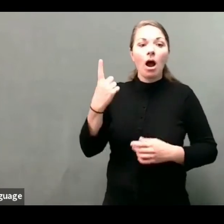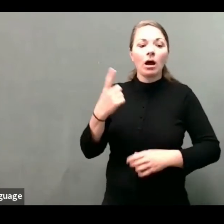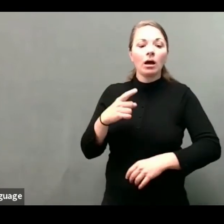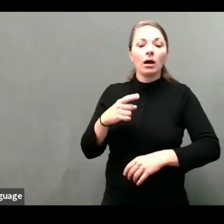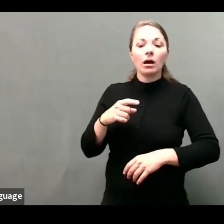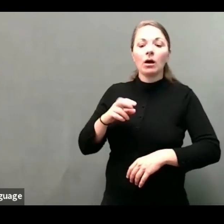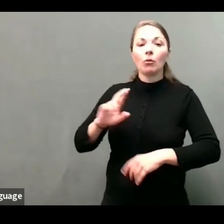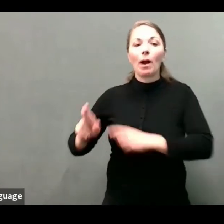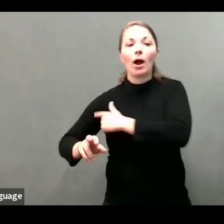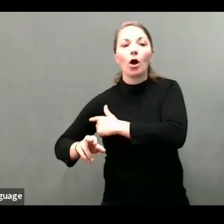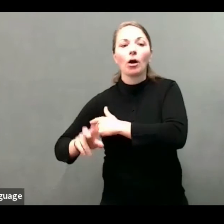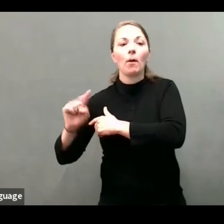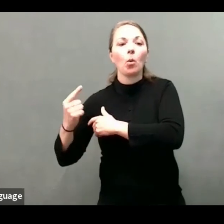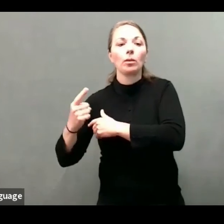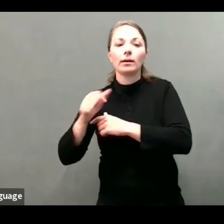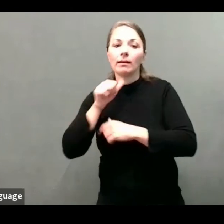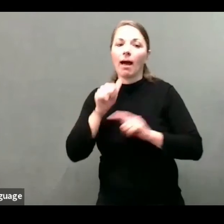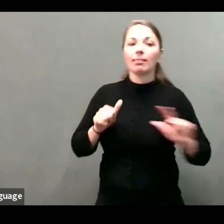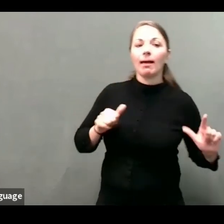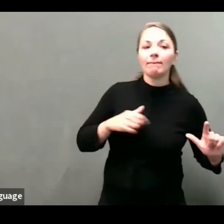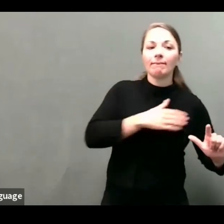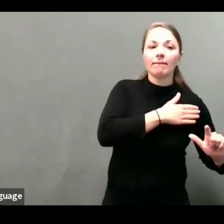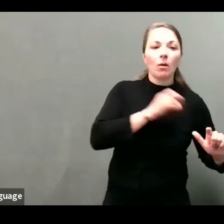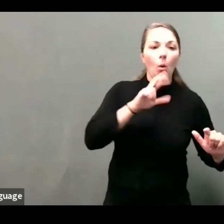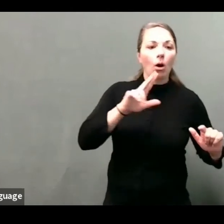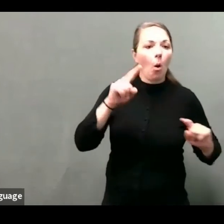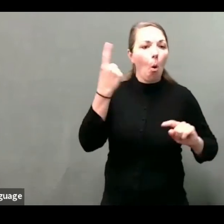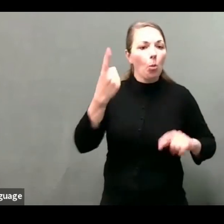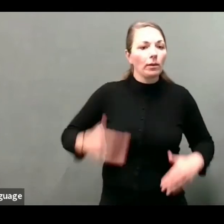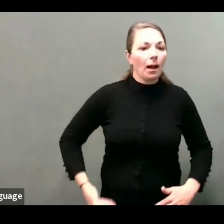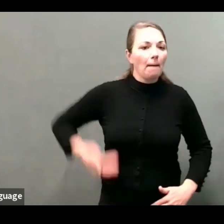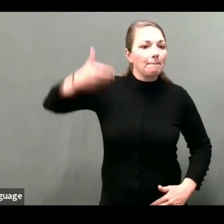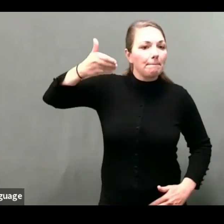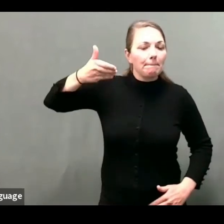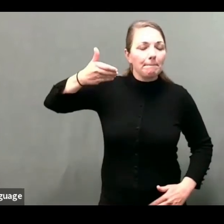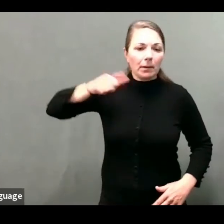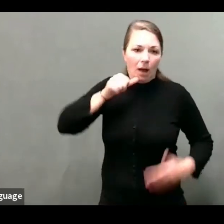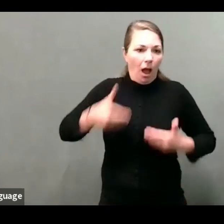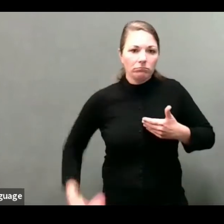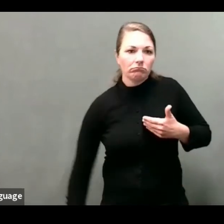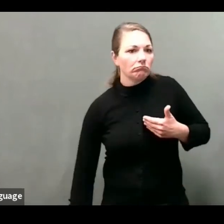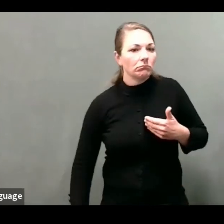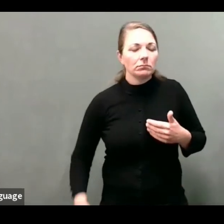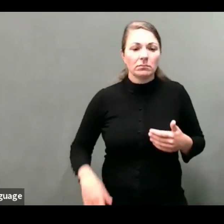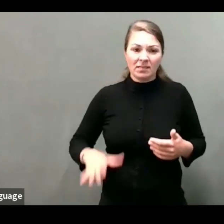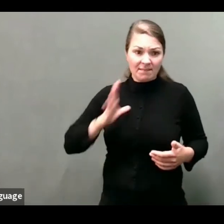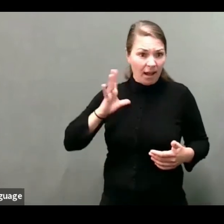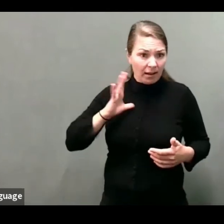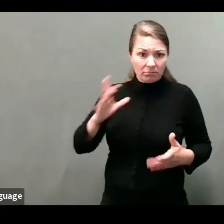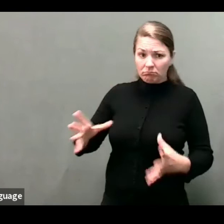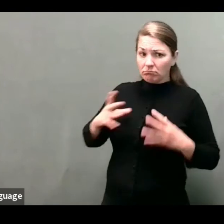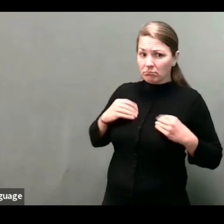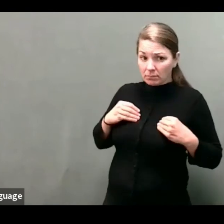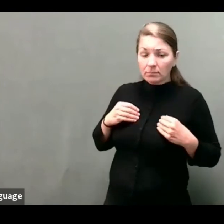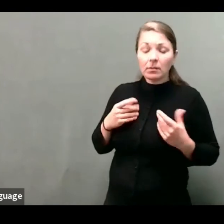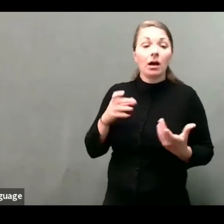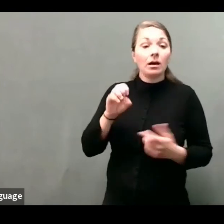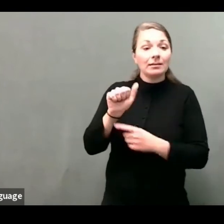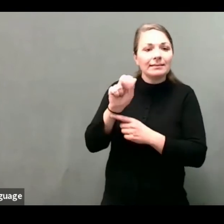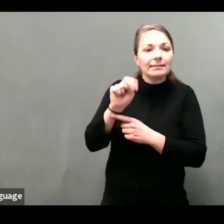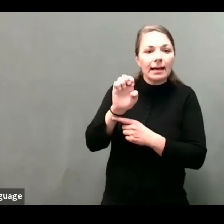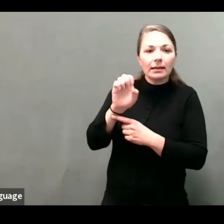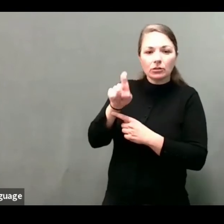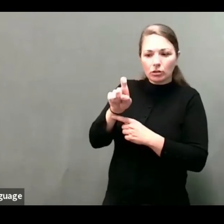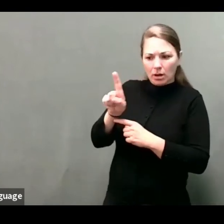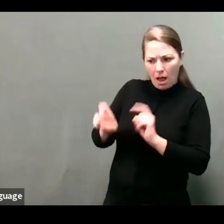not their lower body, any of those things, the SANE should be proactively offering those choices, checking in, and